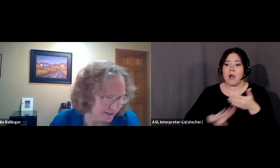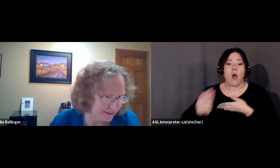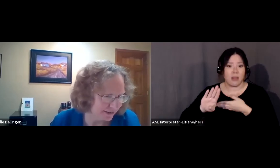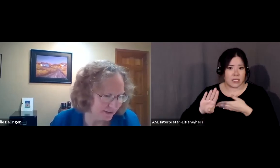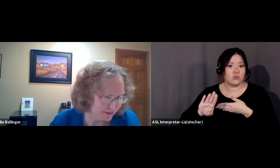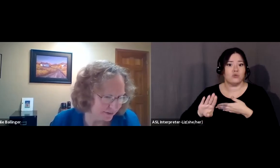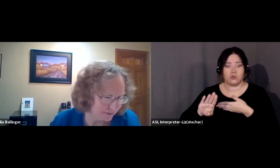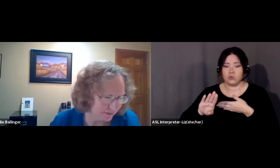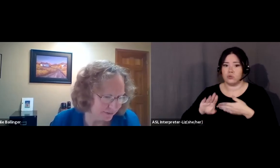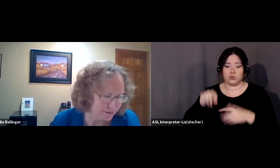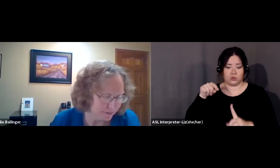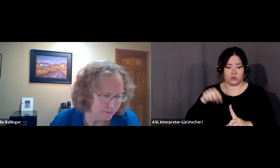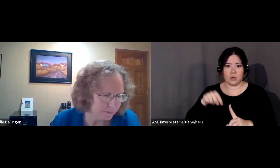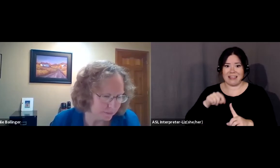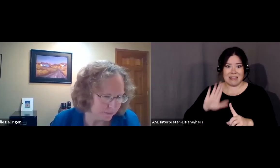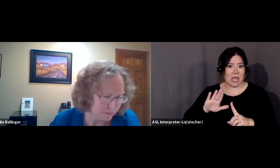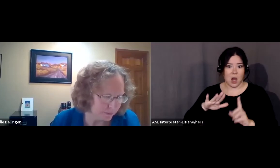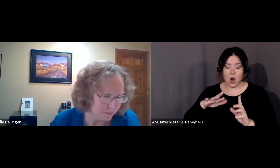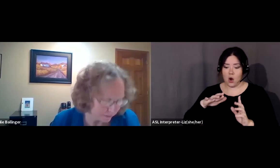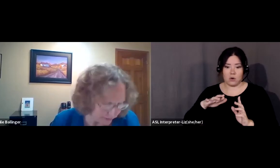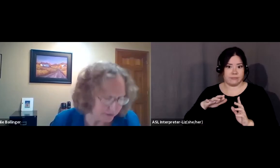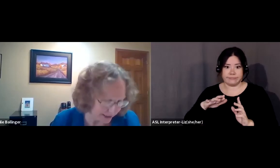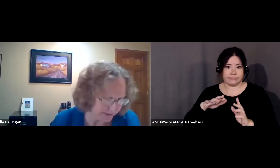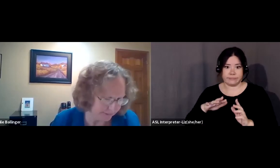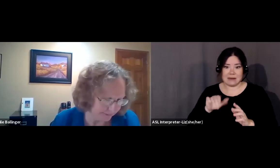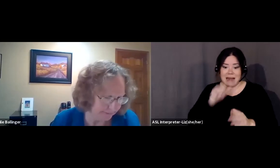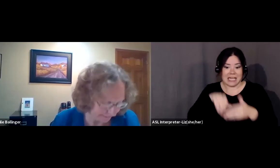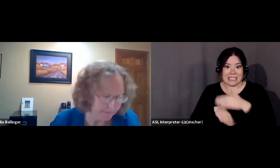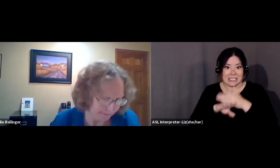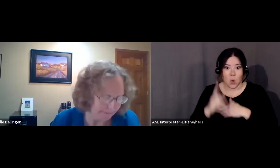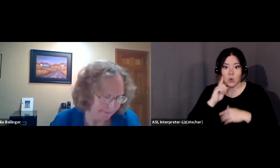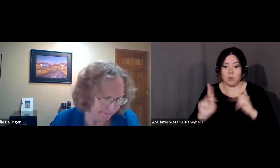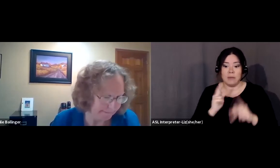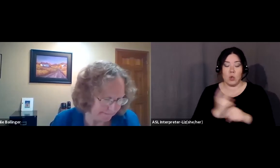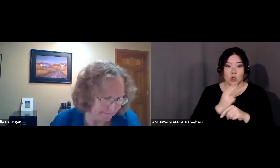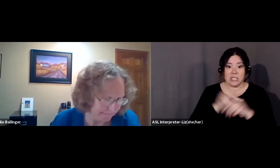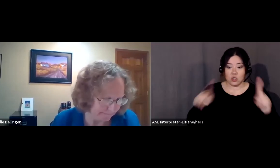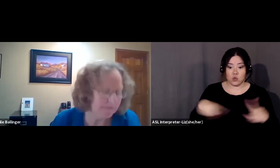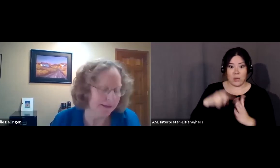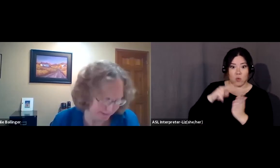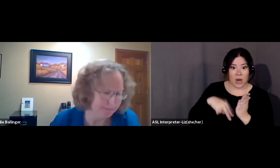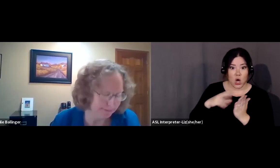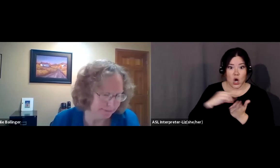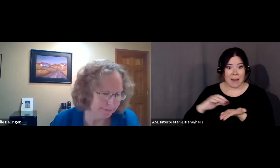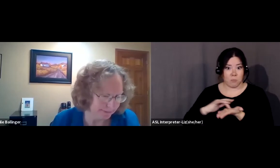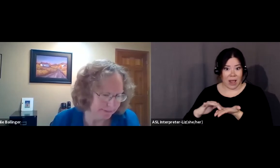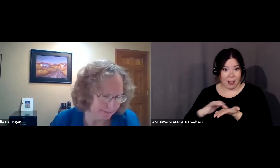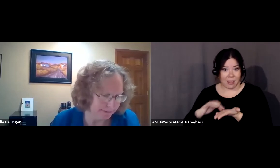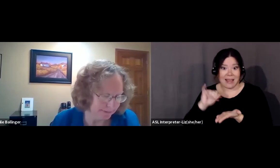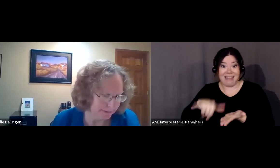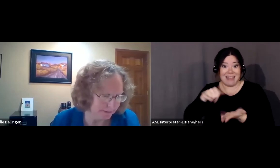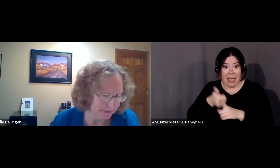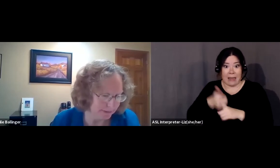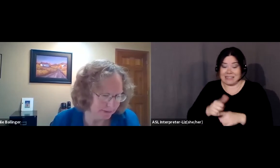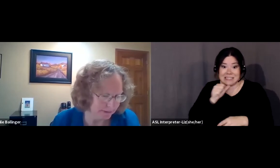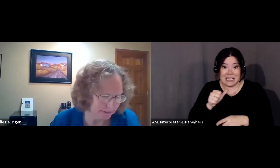practices are inaccessible to people using screen readers or Braille, and that is the issue, and it's not up to the